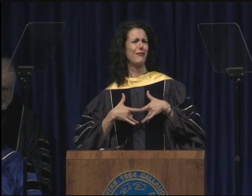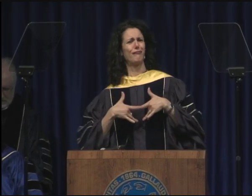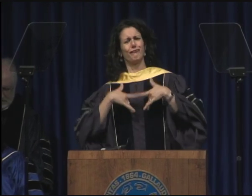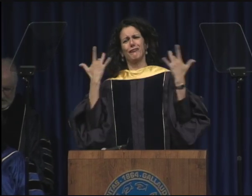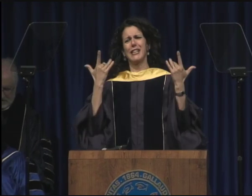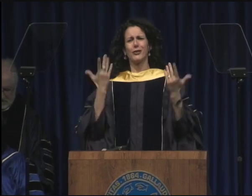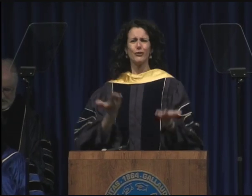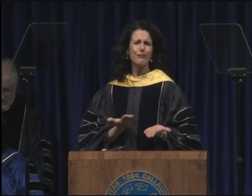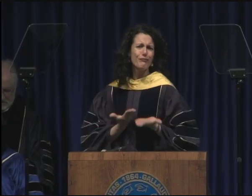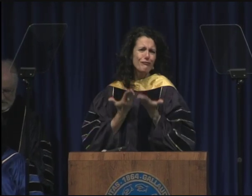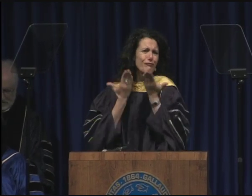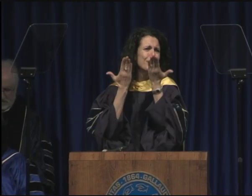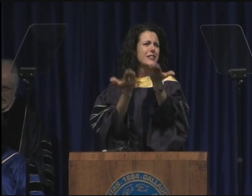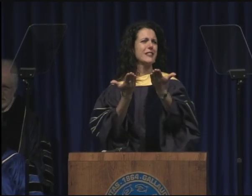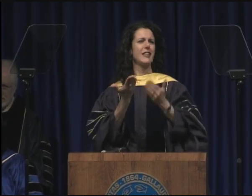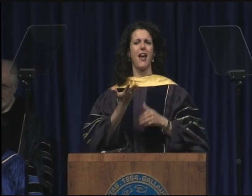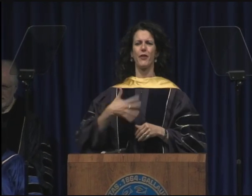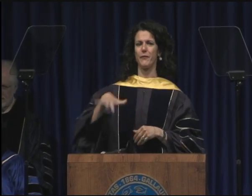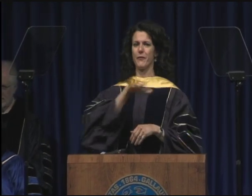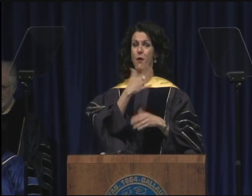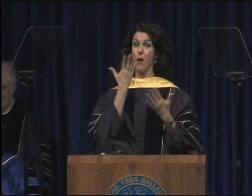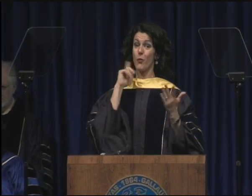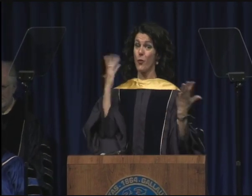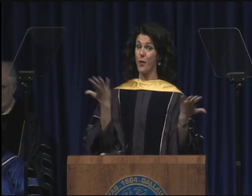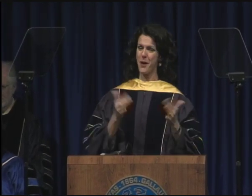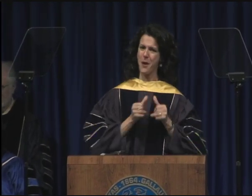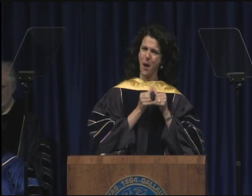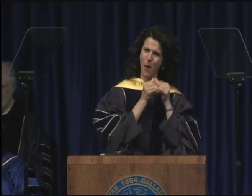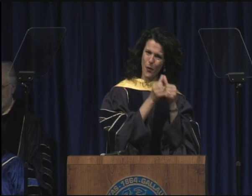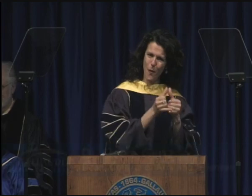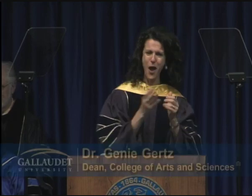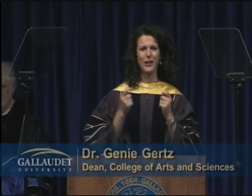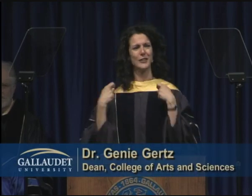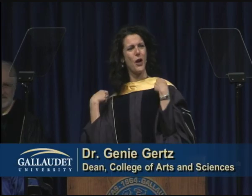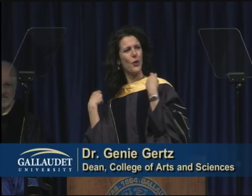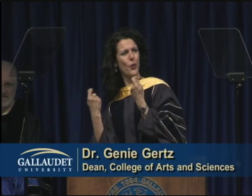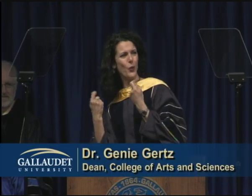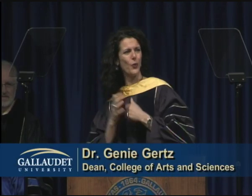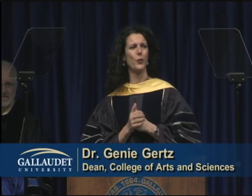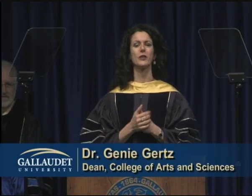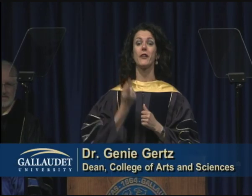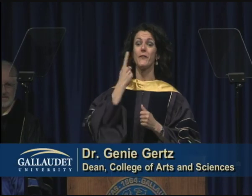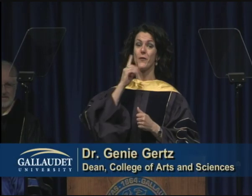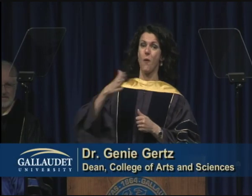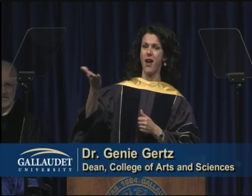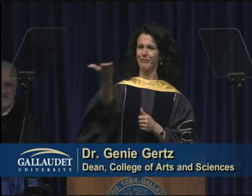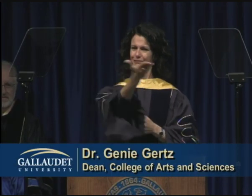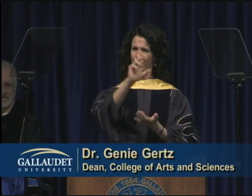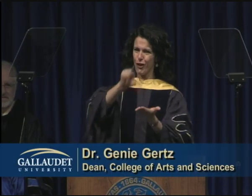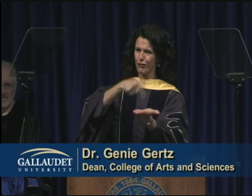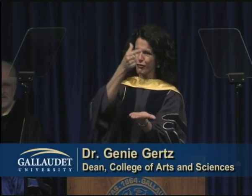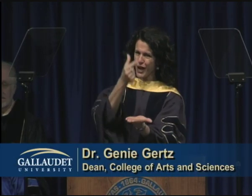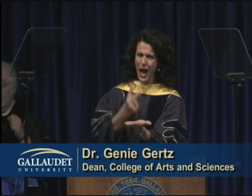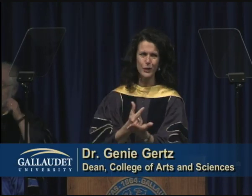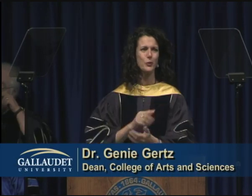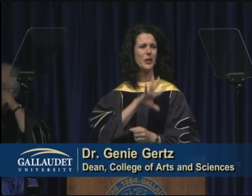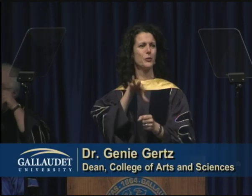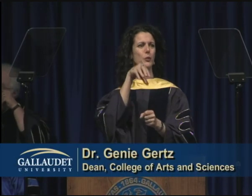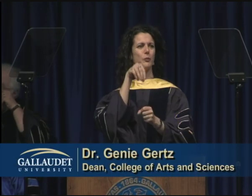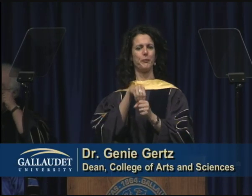I'm very proud to preside over the awards and hooding of the graduates from the